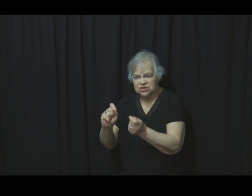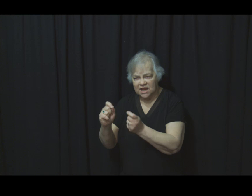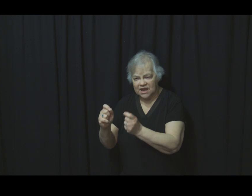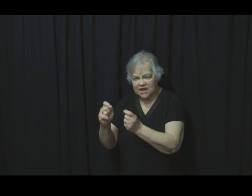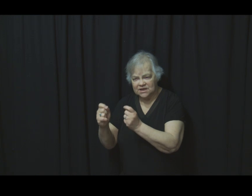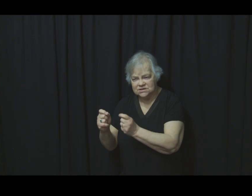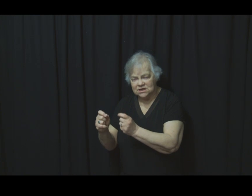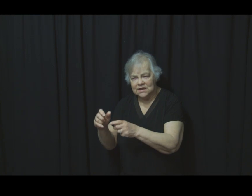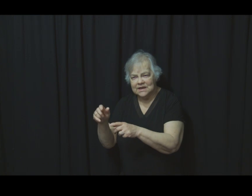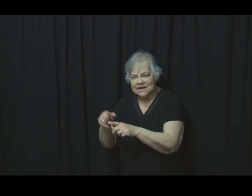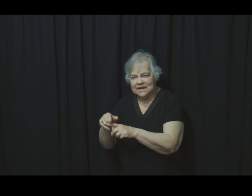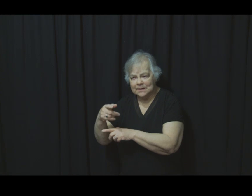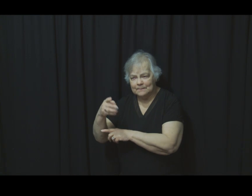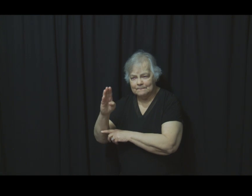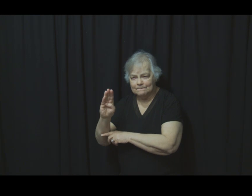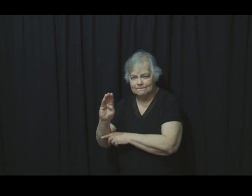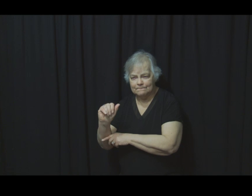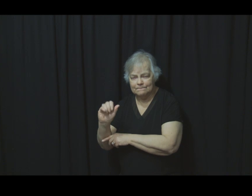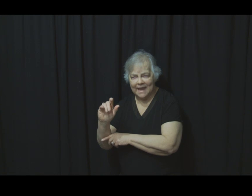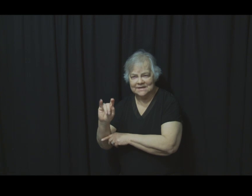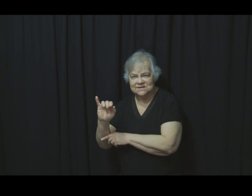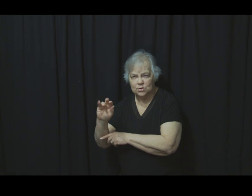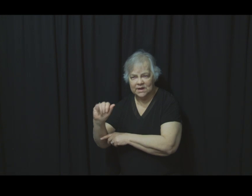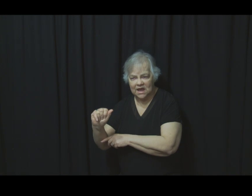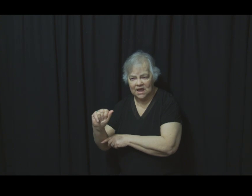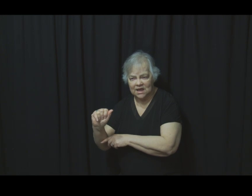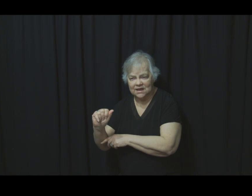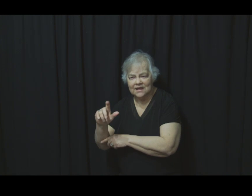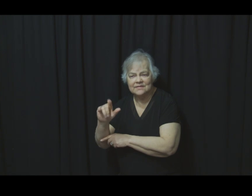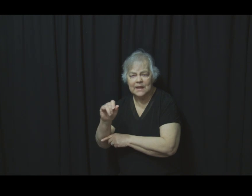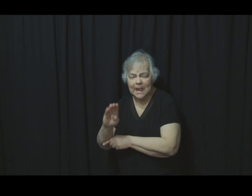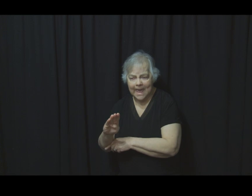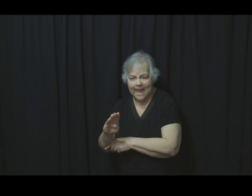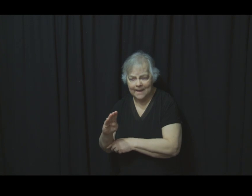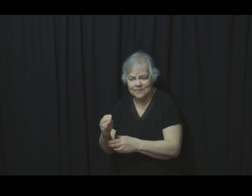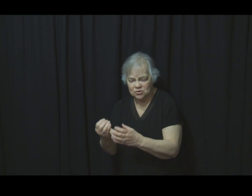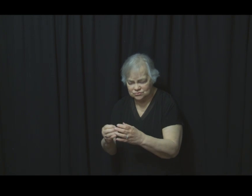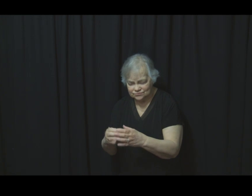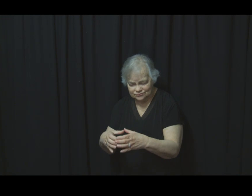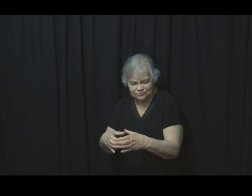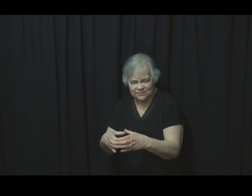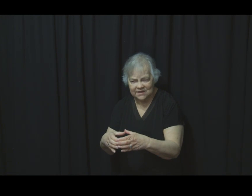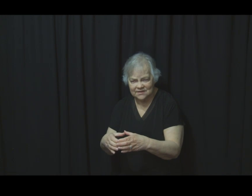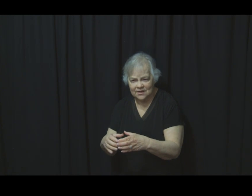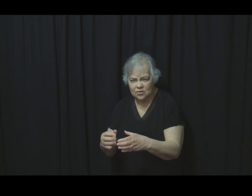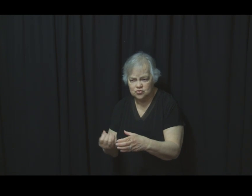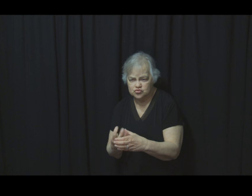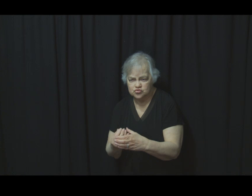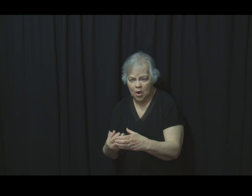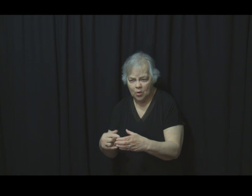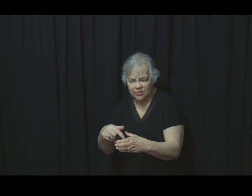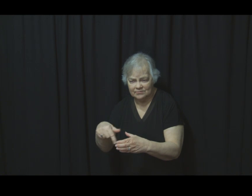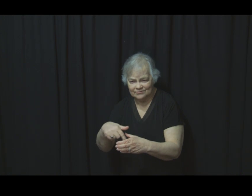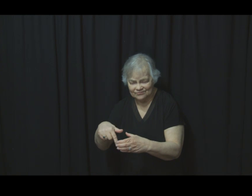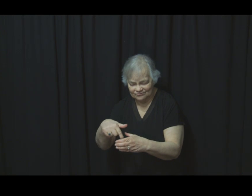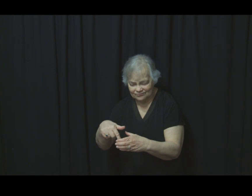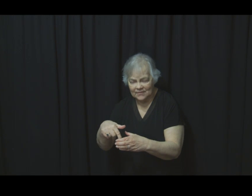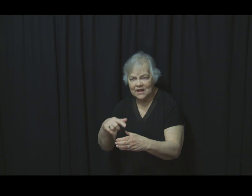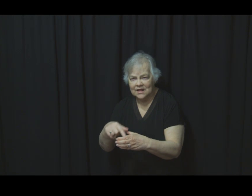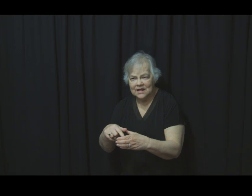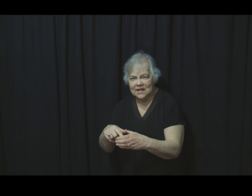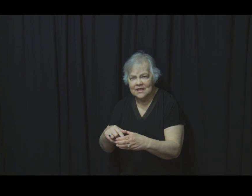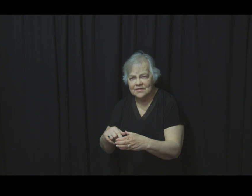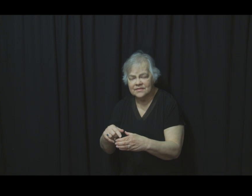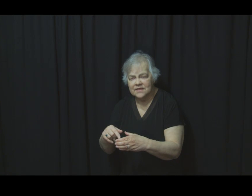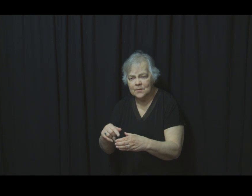populations of bacteria in laboratory growth media, they're making assumptions based on previous experience.